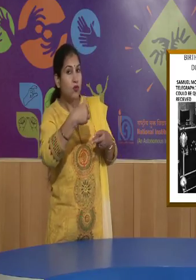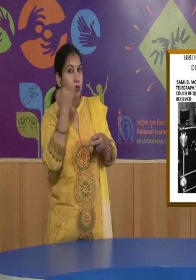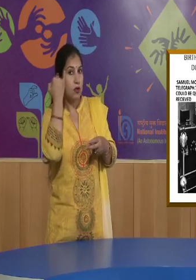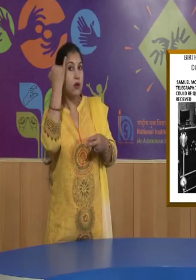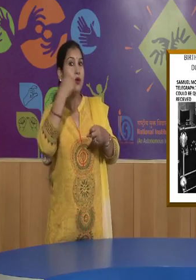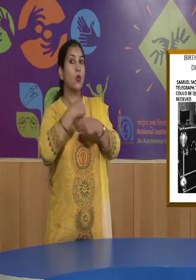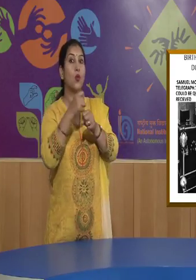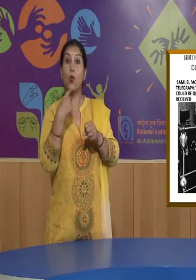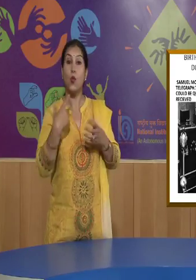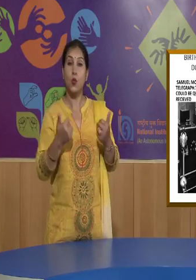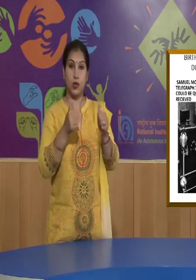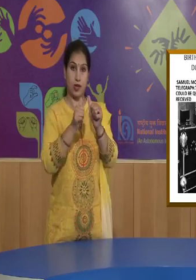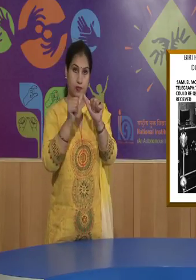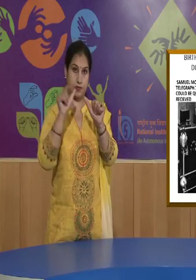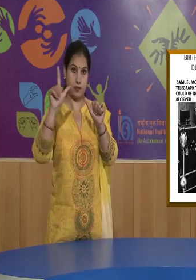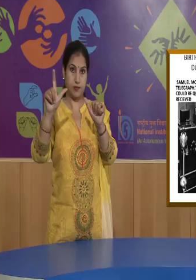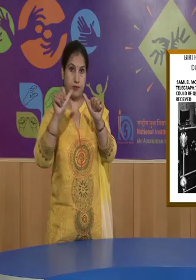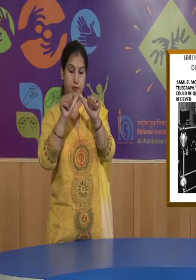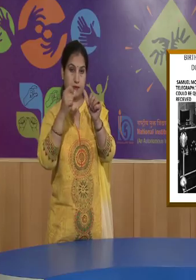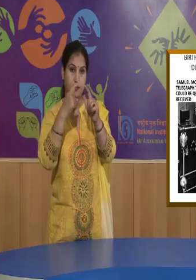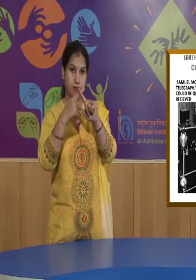Alexander Graham Bell.